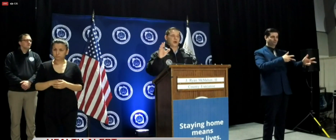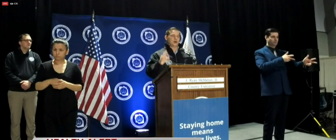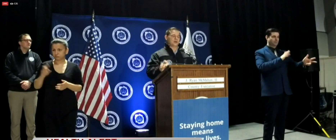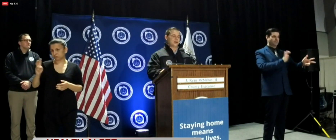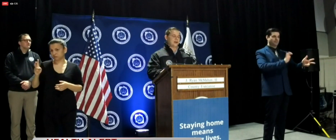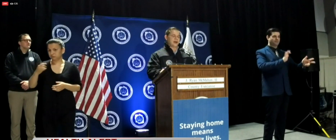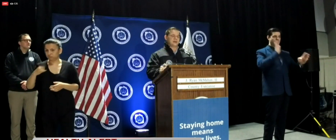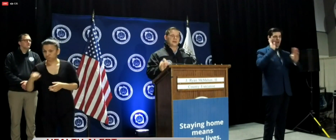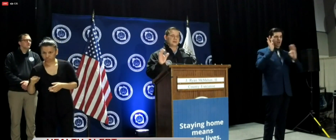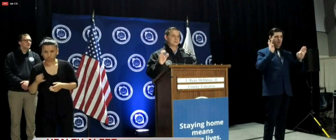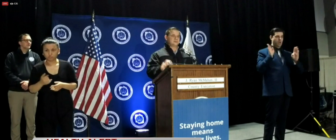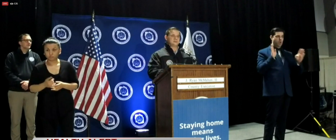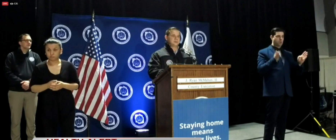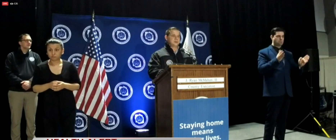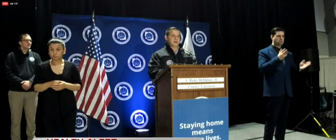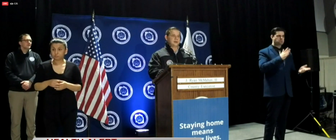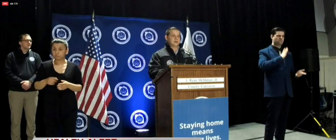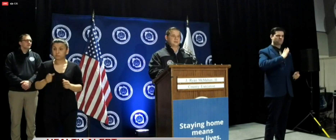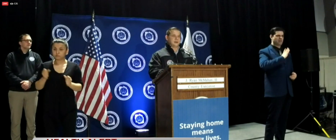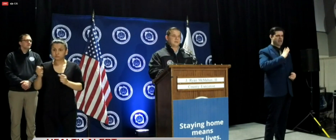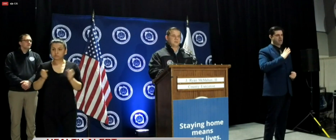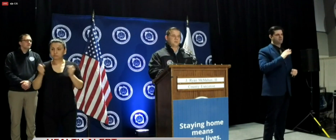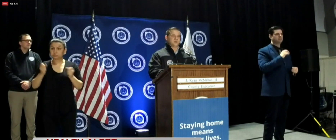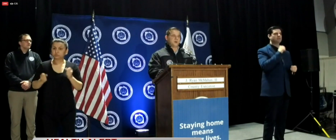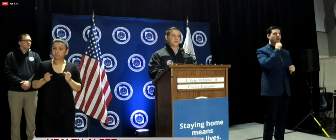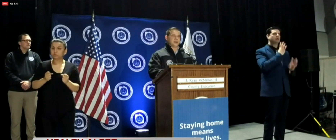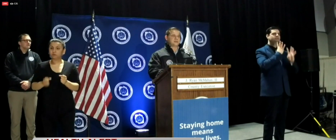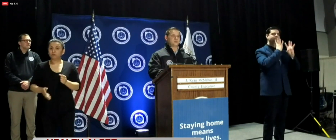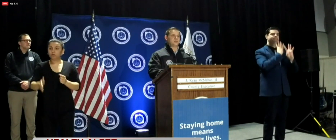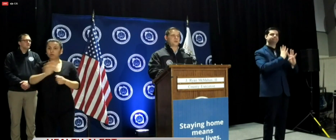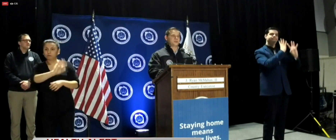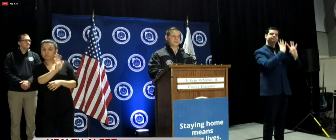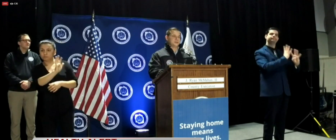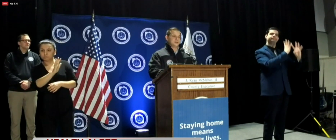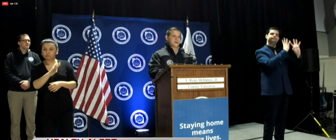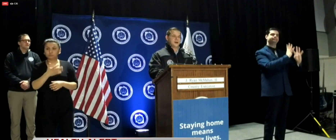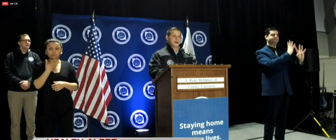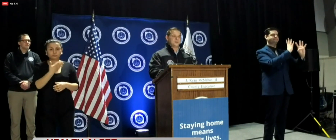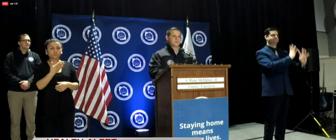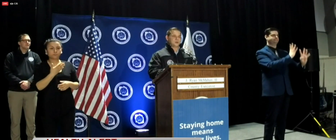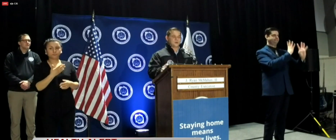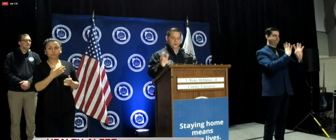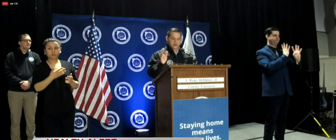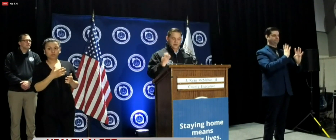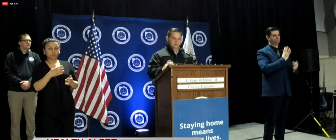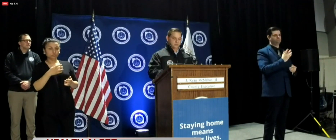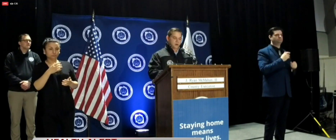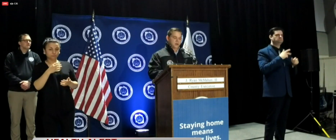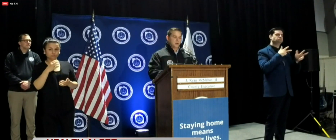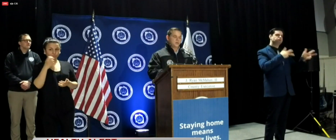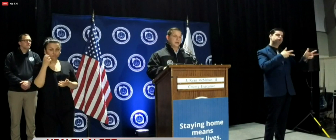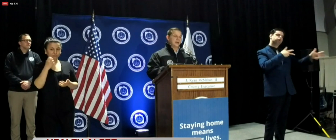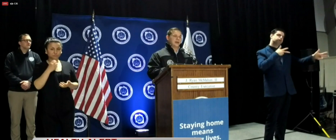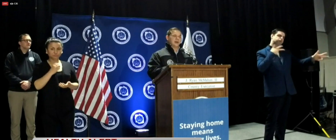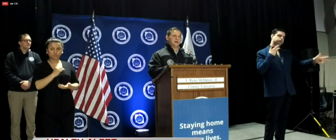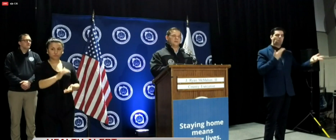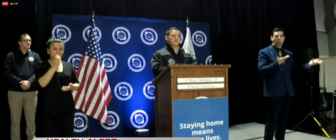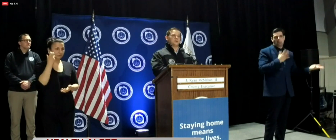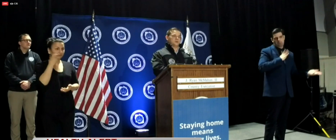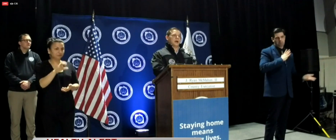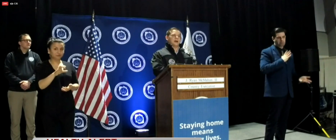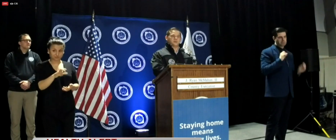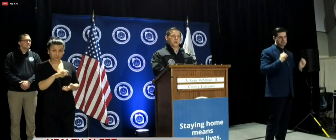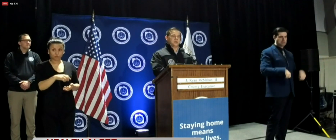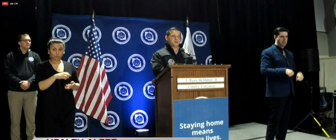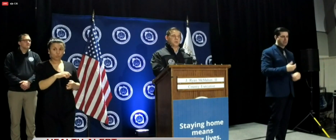is, and you're honking, I get it. I get it. I've had people email me asking permission. So I get it, but we can't have the